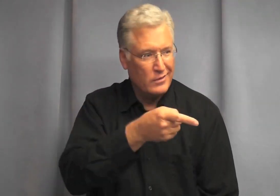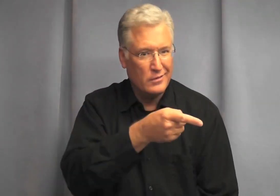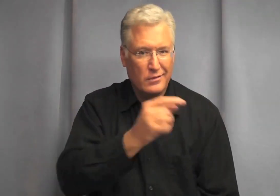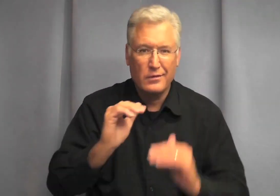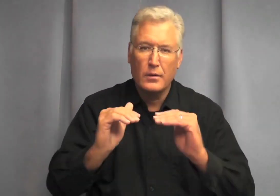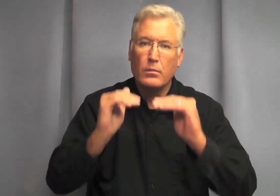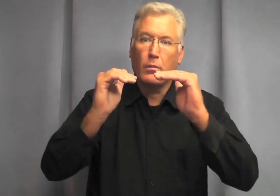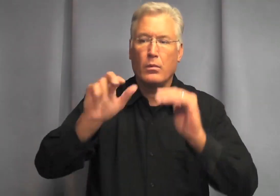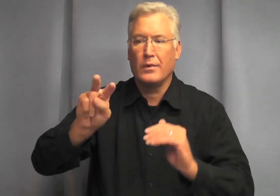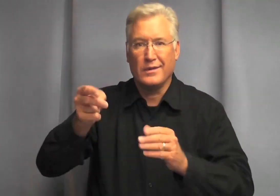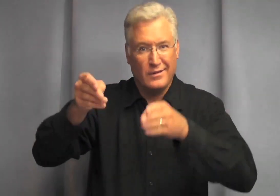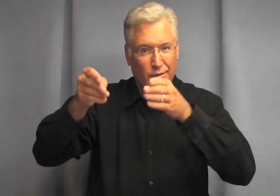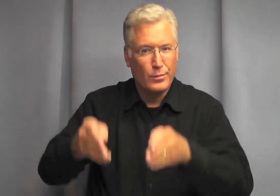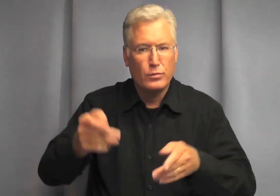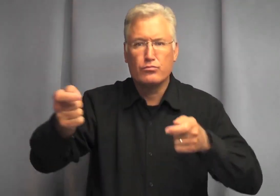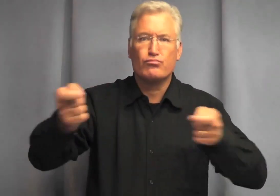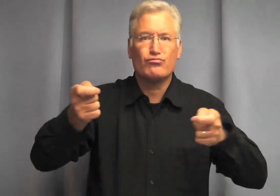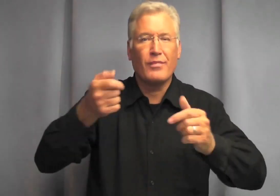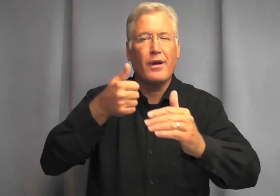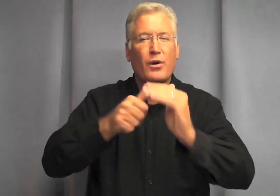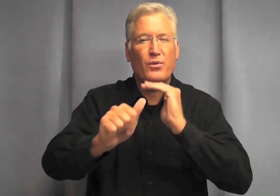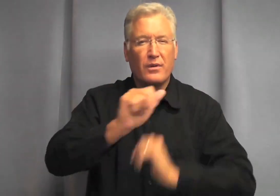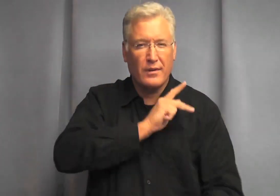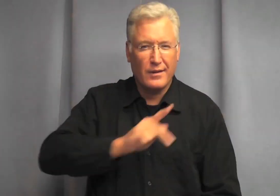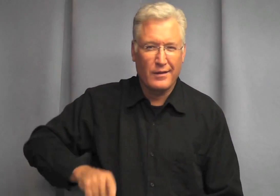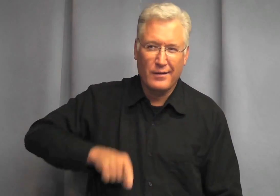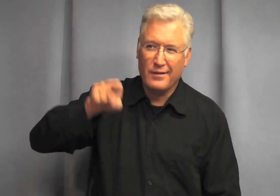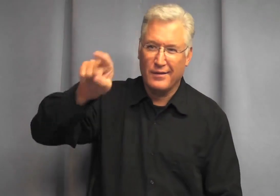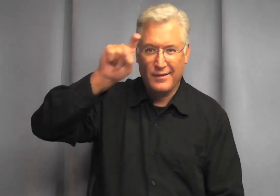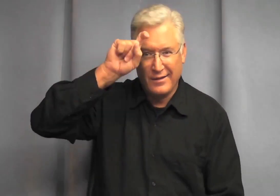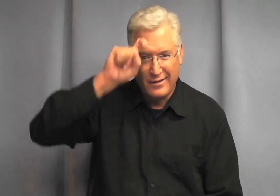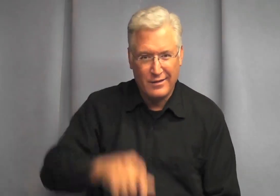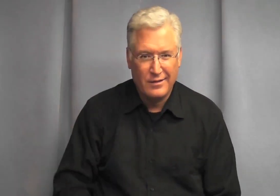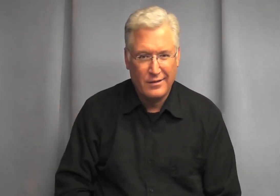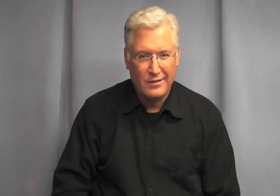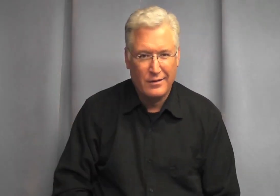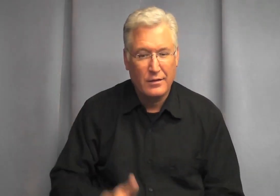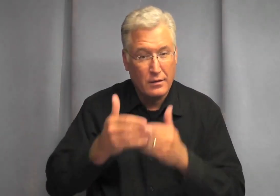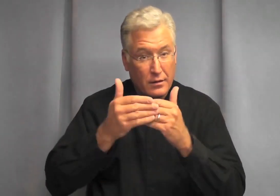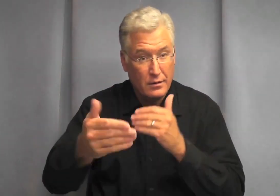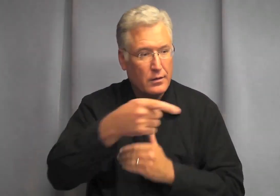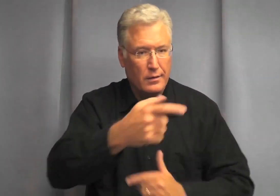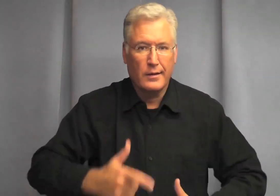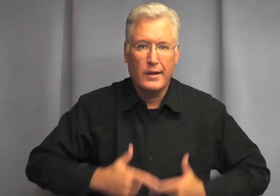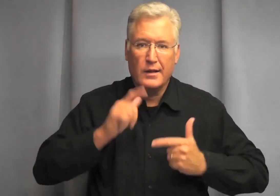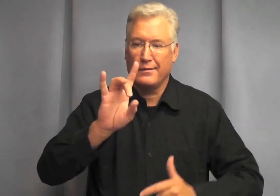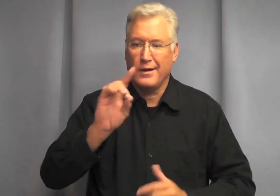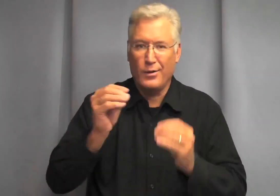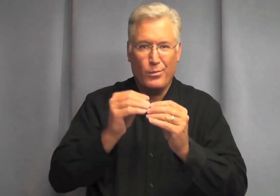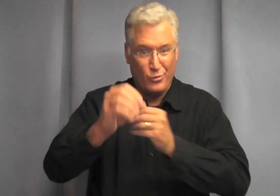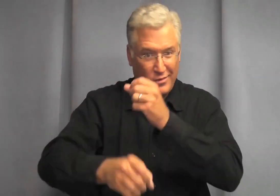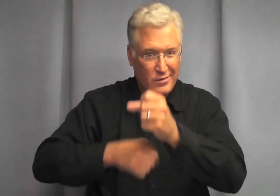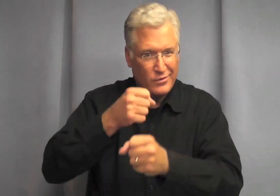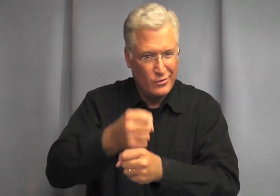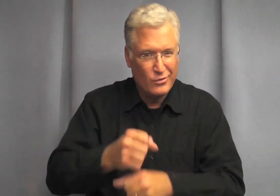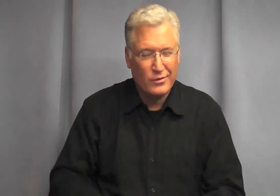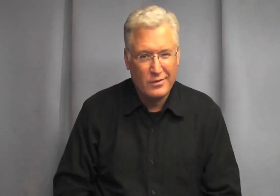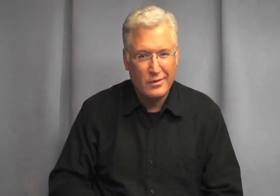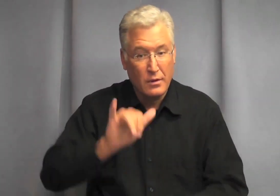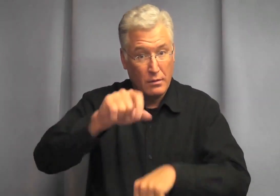Joseph, he was, elevated to the position just under Pharaoh. And he lived 80